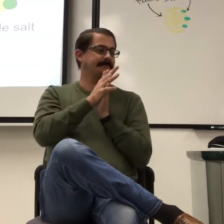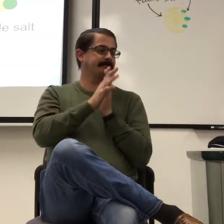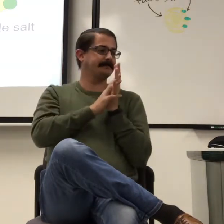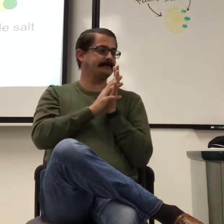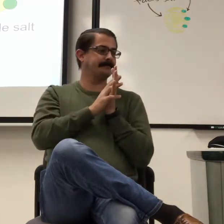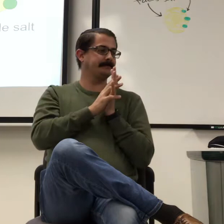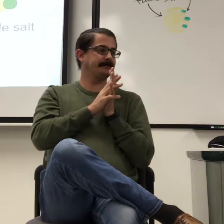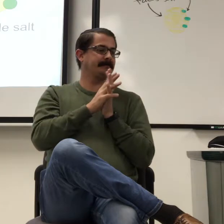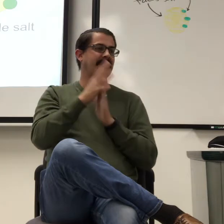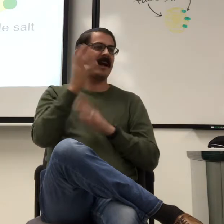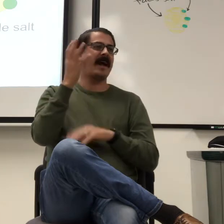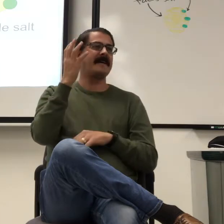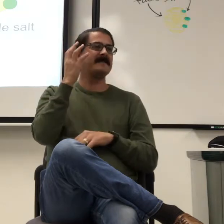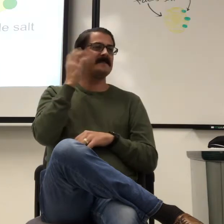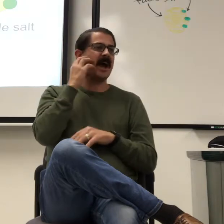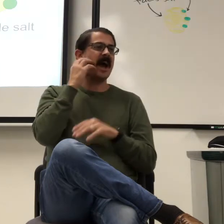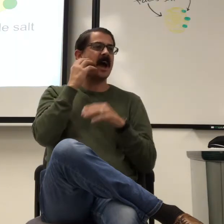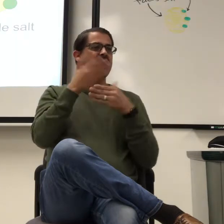fat emulsification.